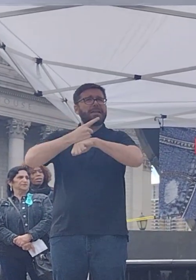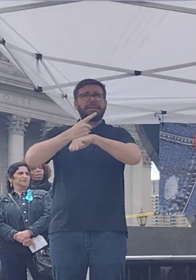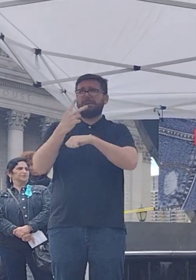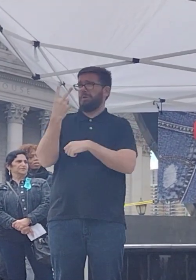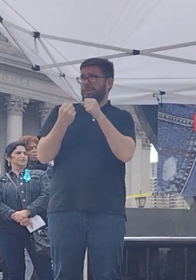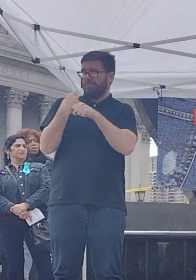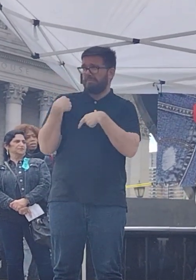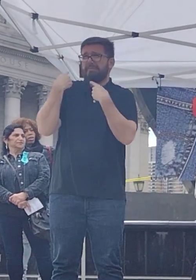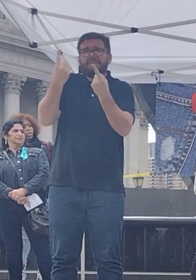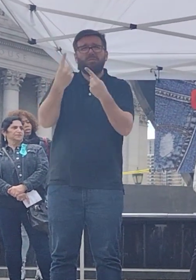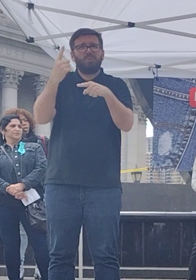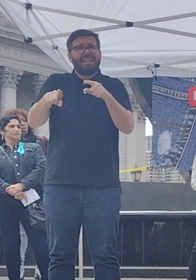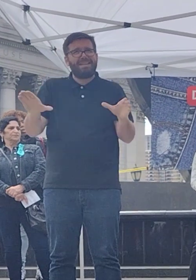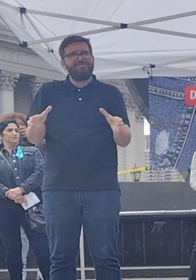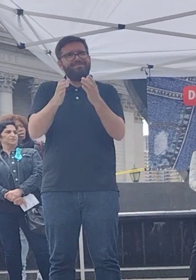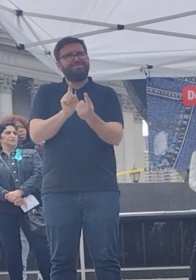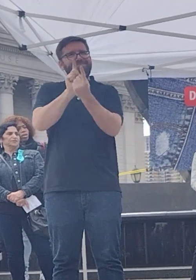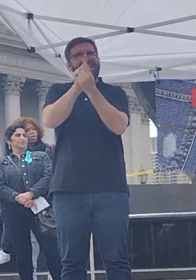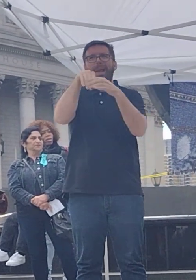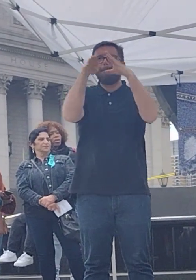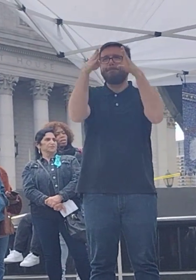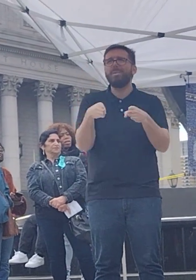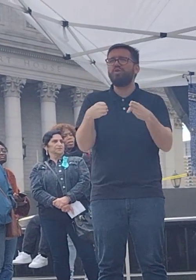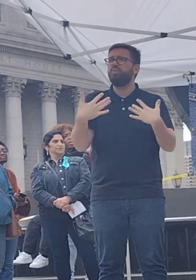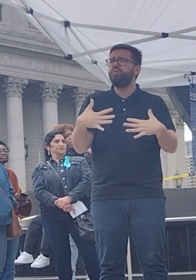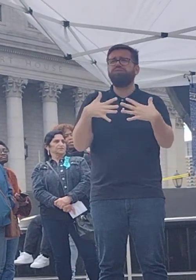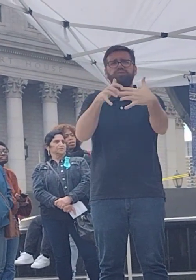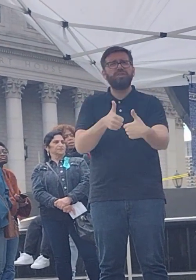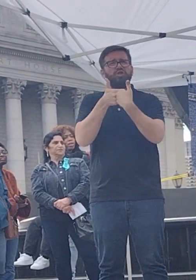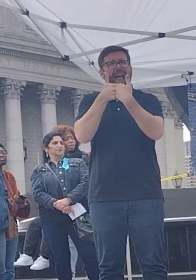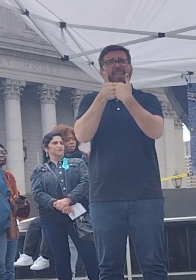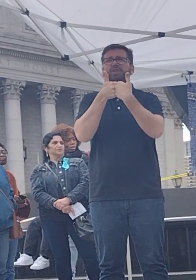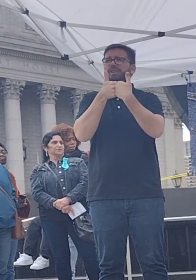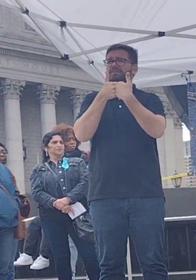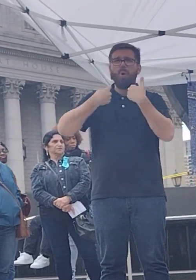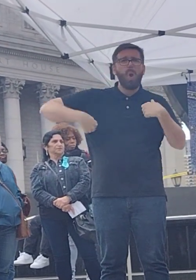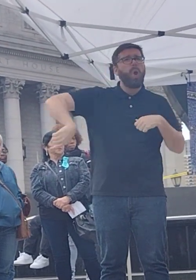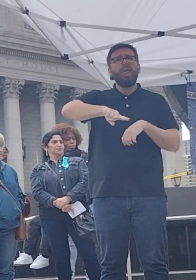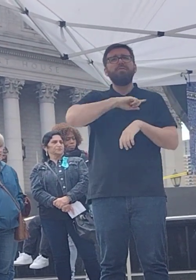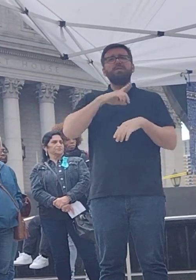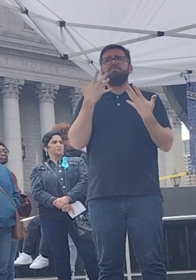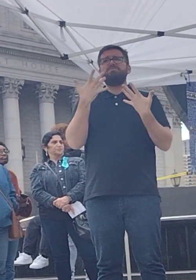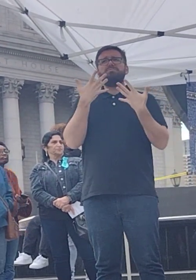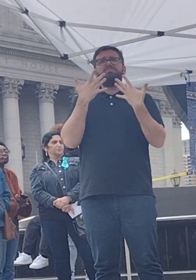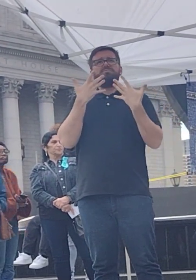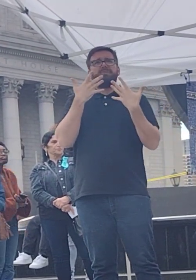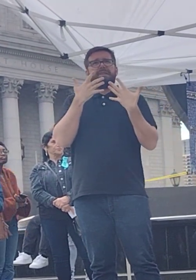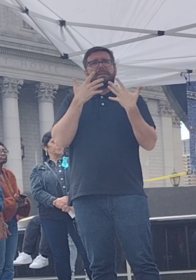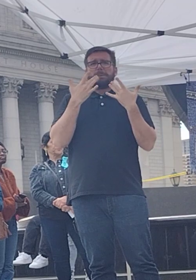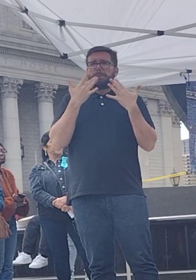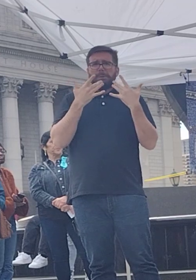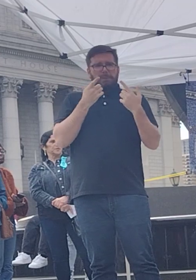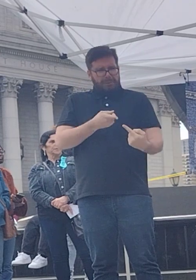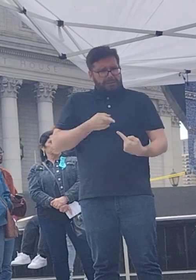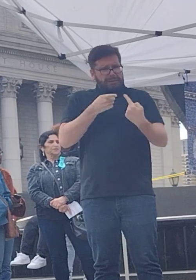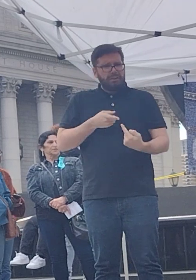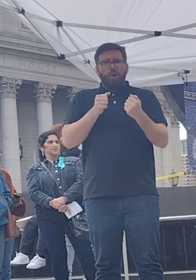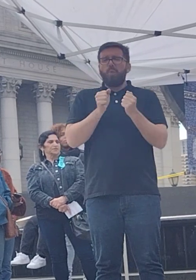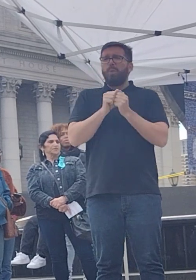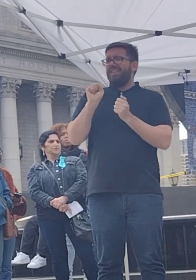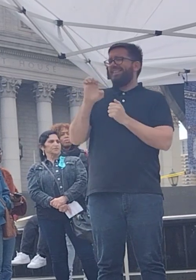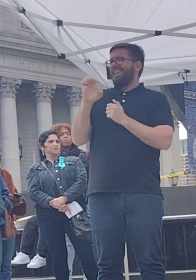meet, and it's particularly challenging for us as we deal with issues of sexual assault. So